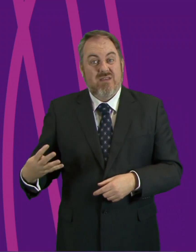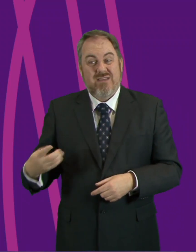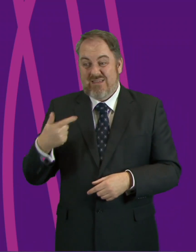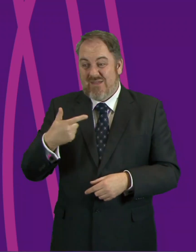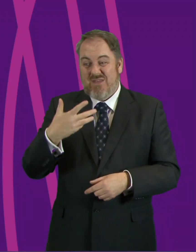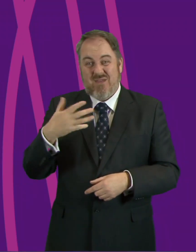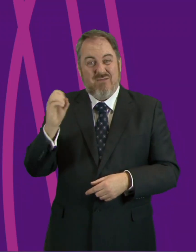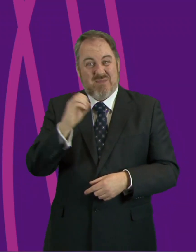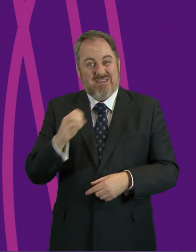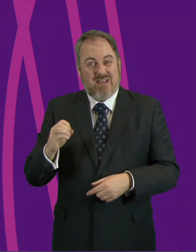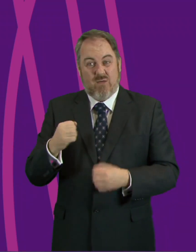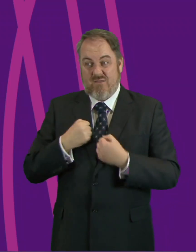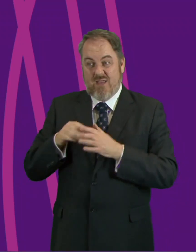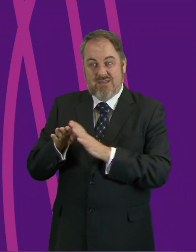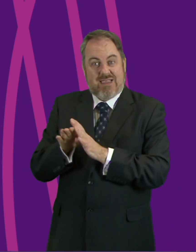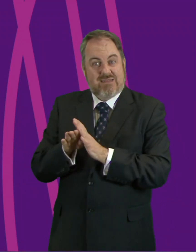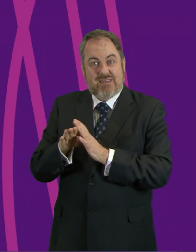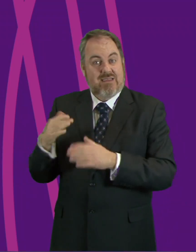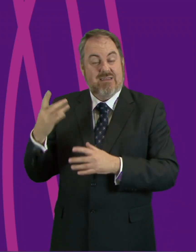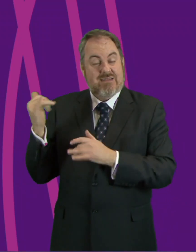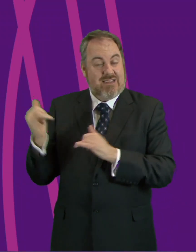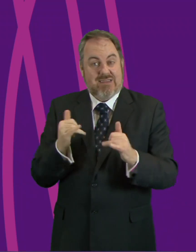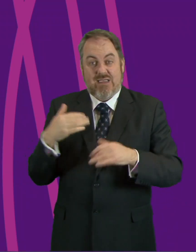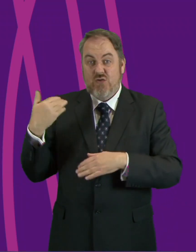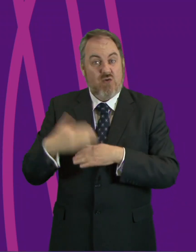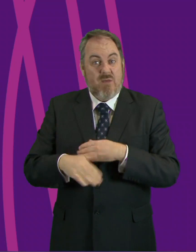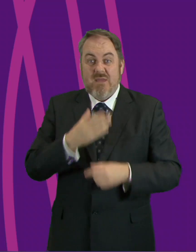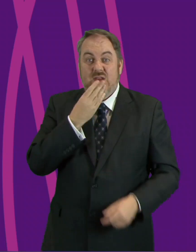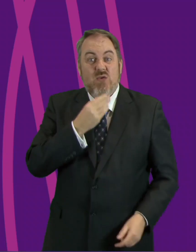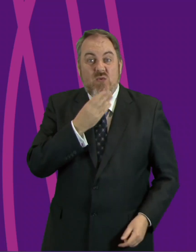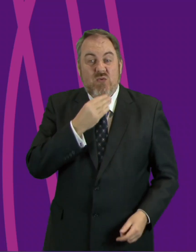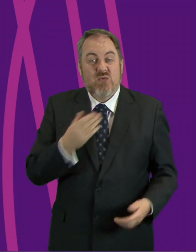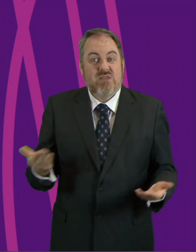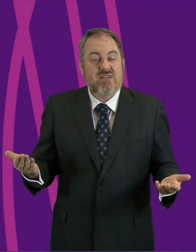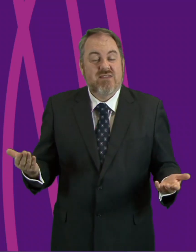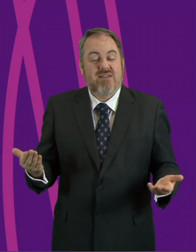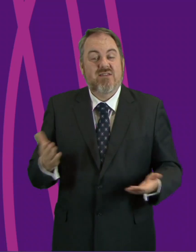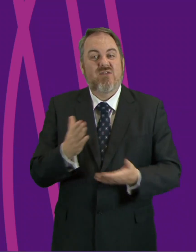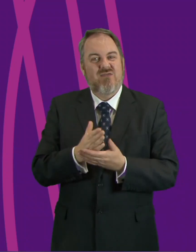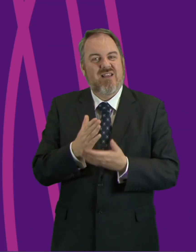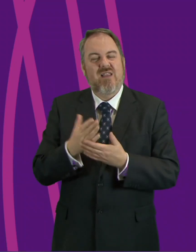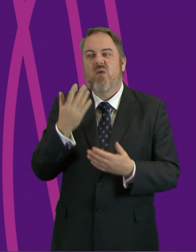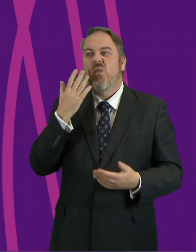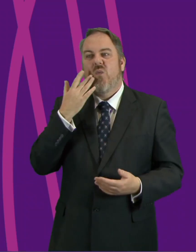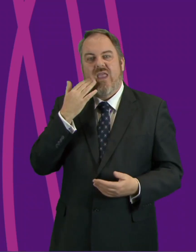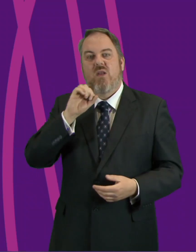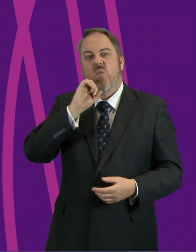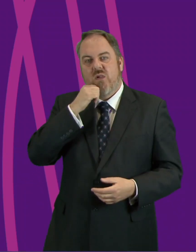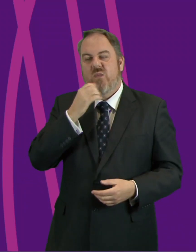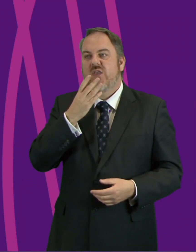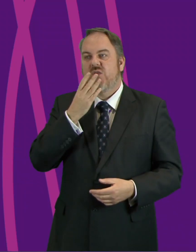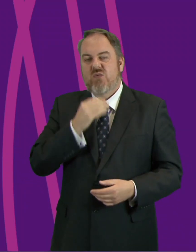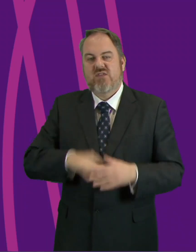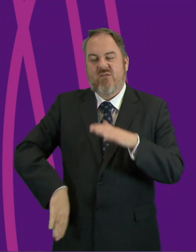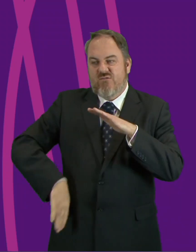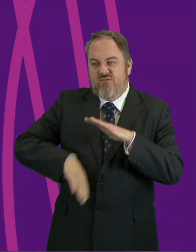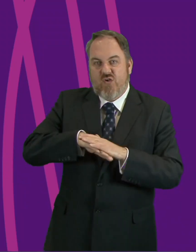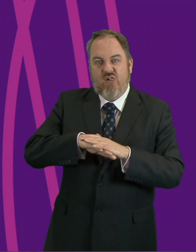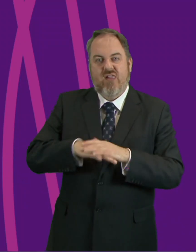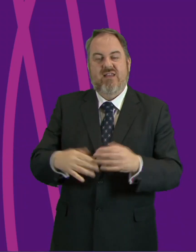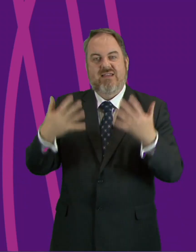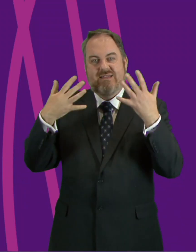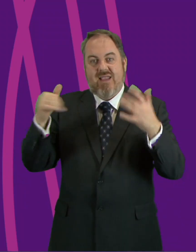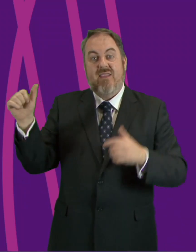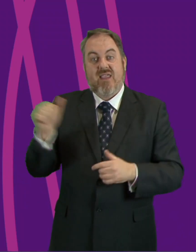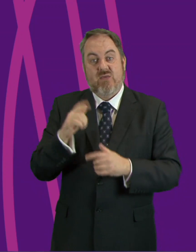been sitting idle. So when does the First Minister believe that we will get close to using our full